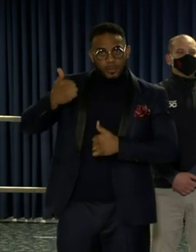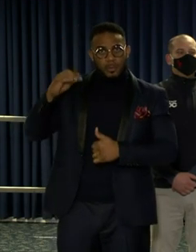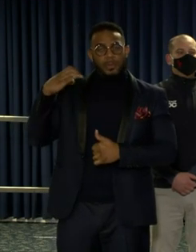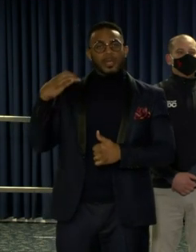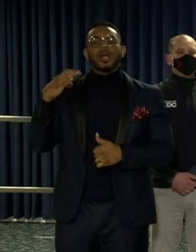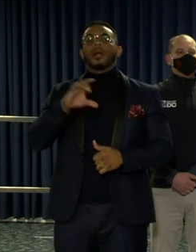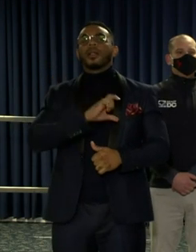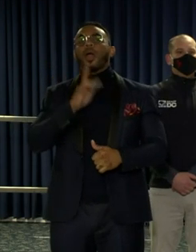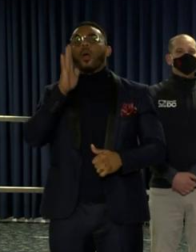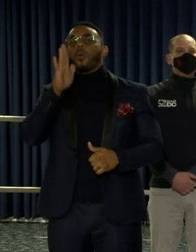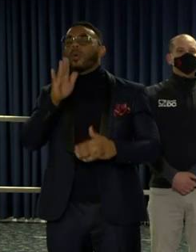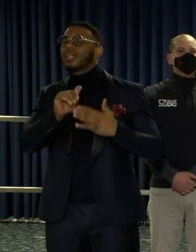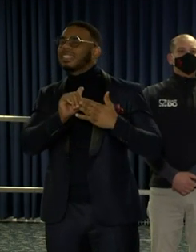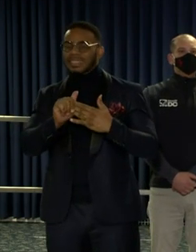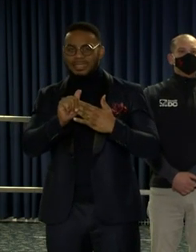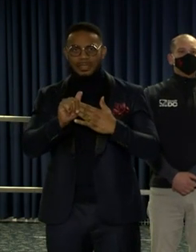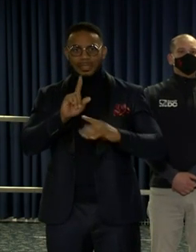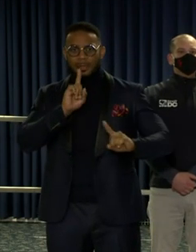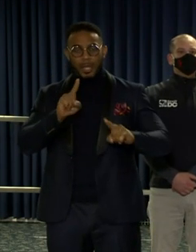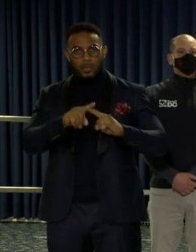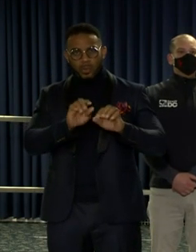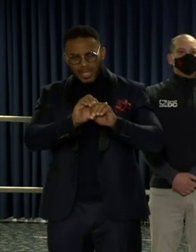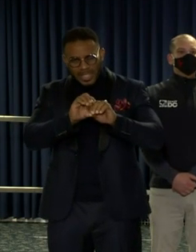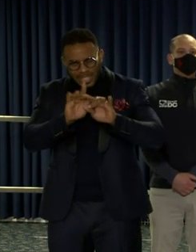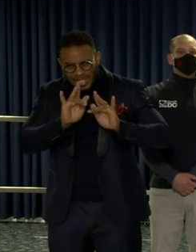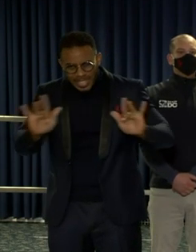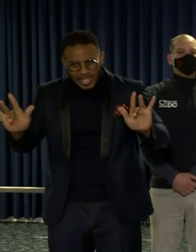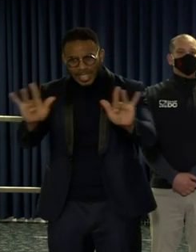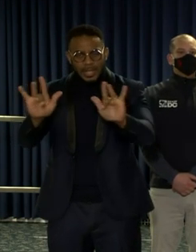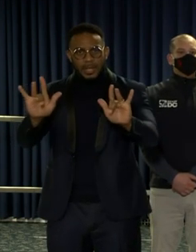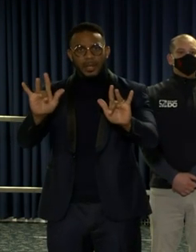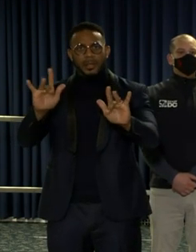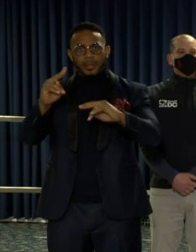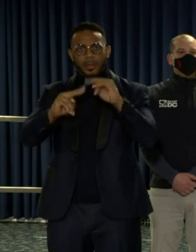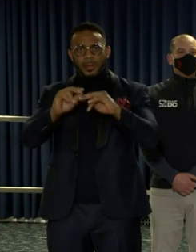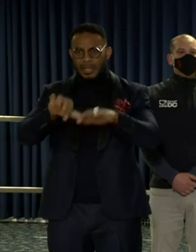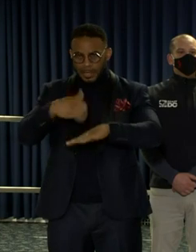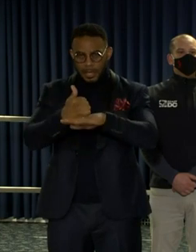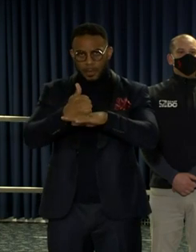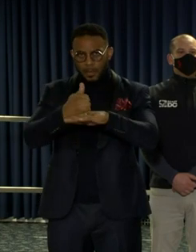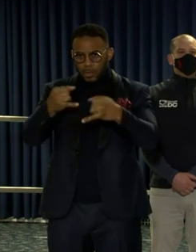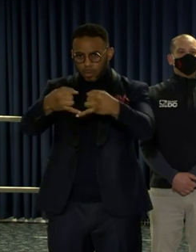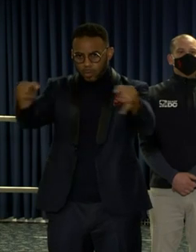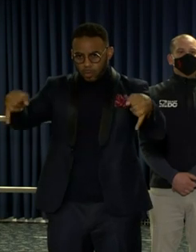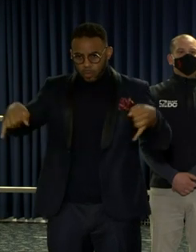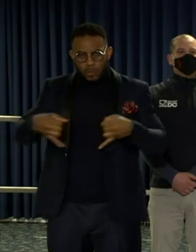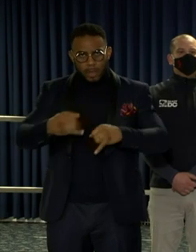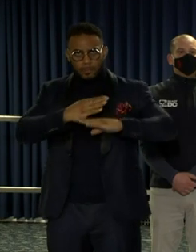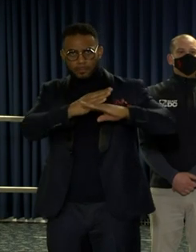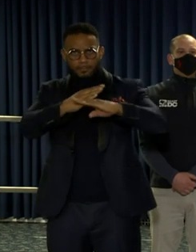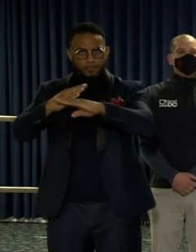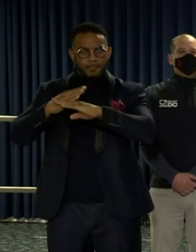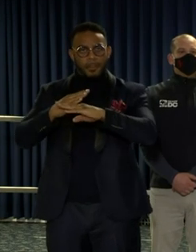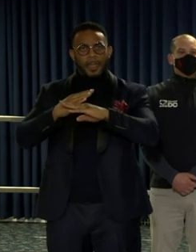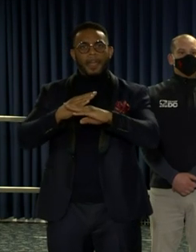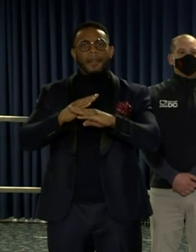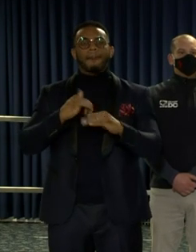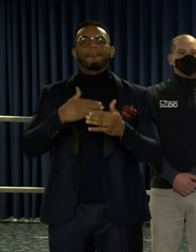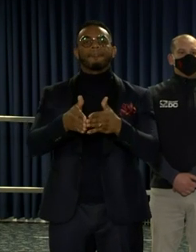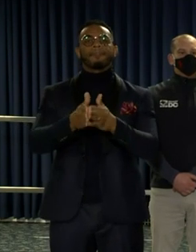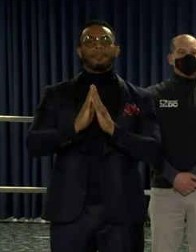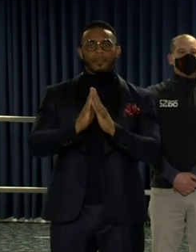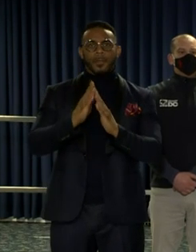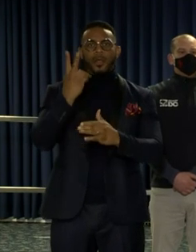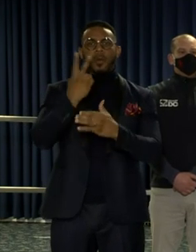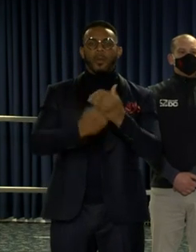will lead the command to clear the Capitol building and establish a perimeter around the Capitol. I have